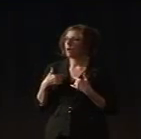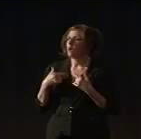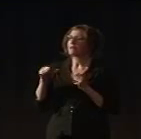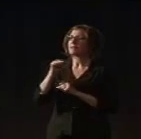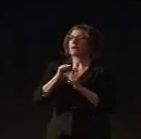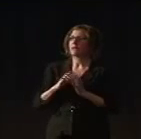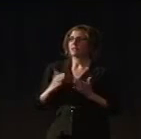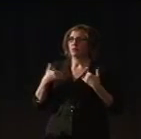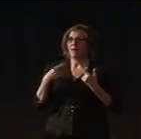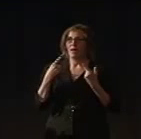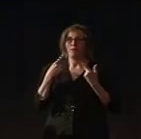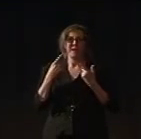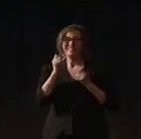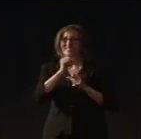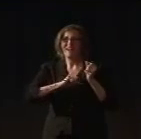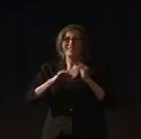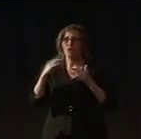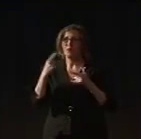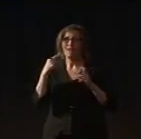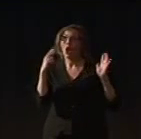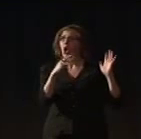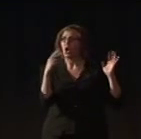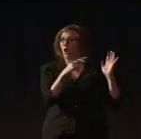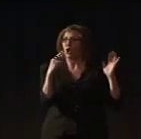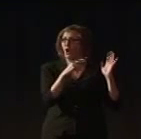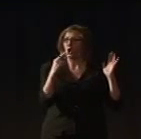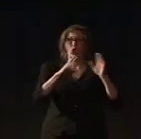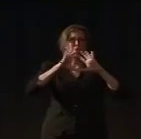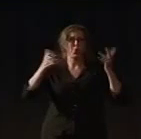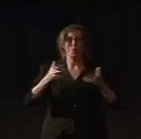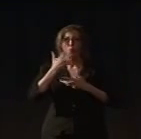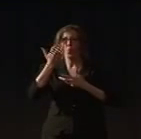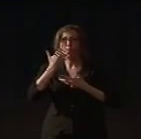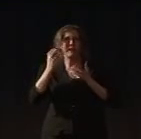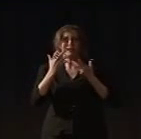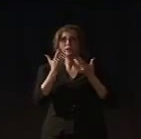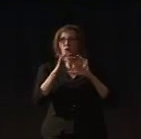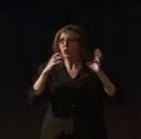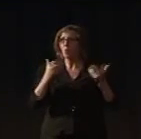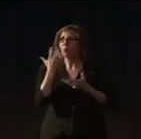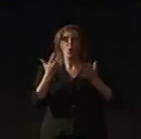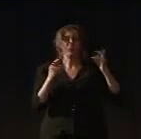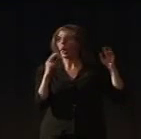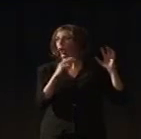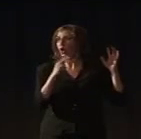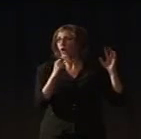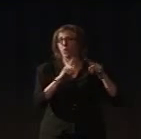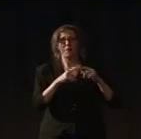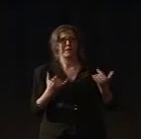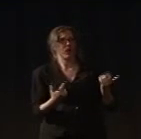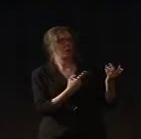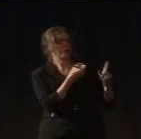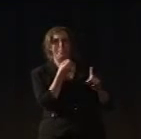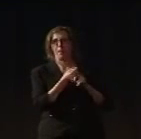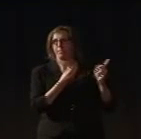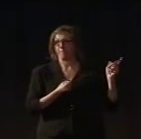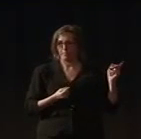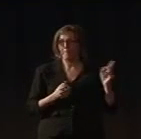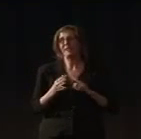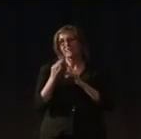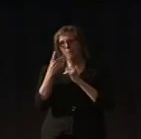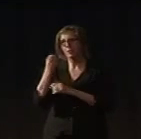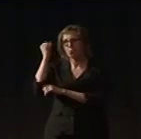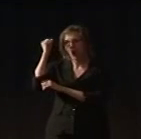look, look, look, look, look, and no one pays attention, except the one who are marching in New